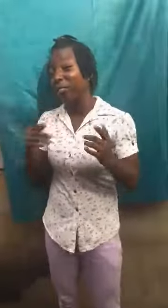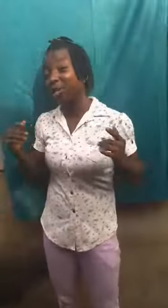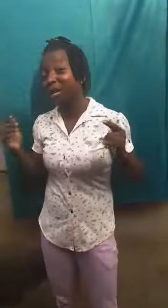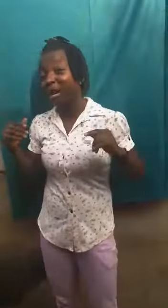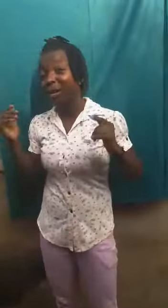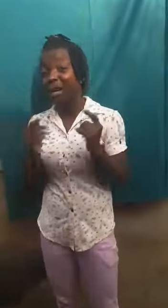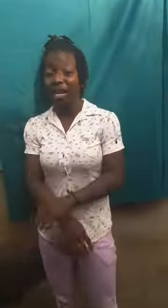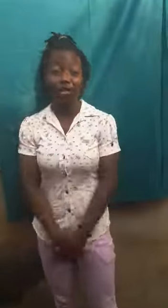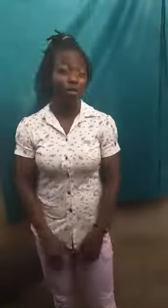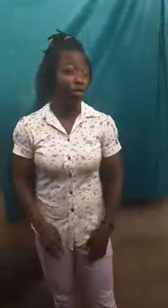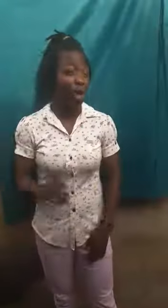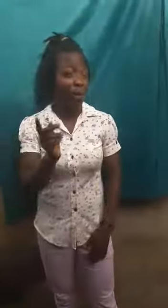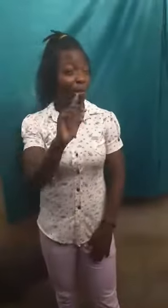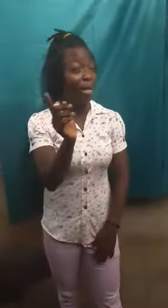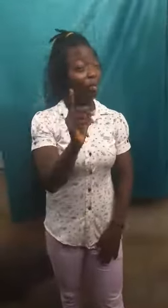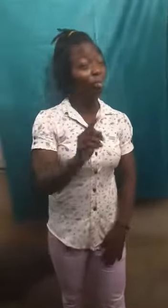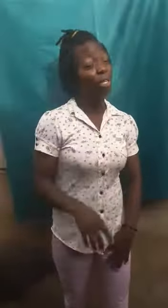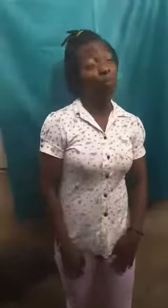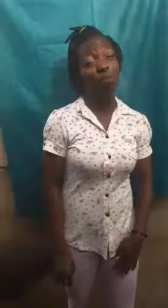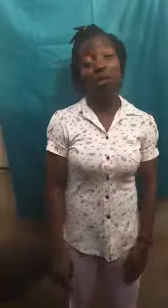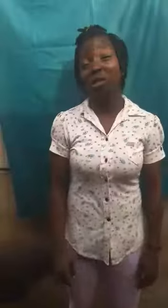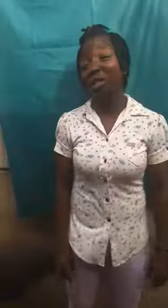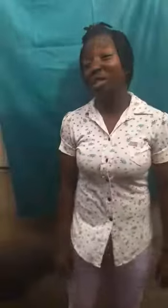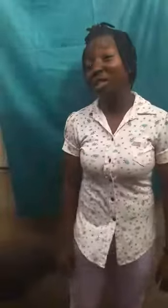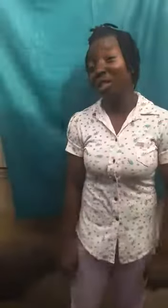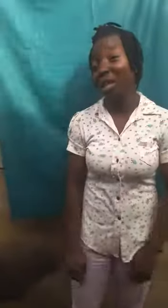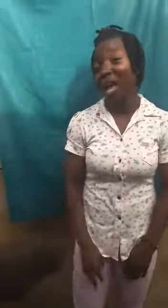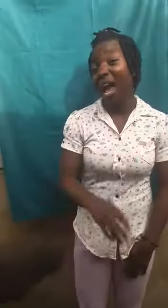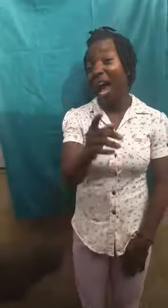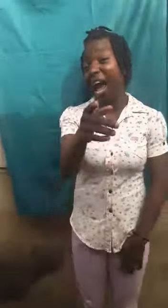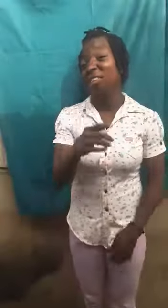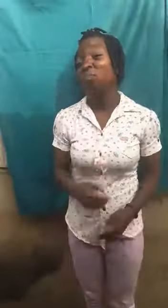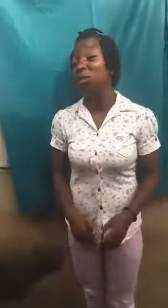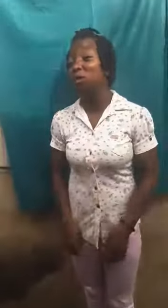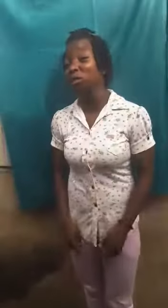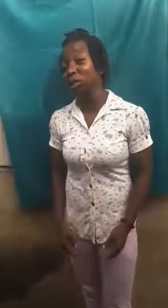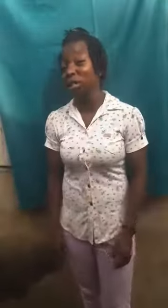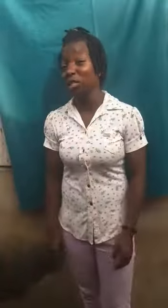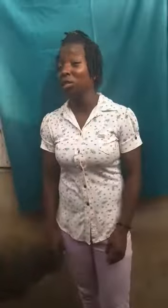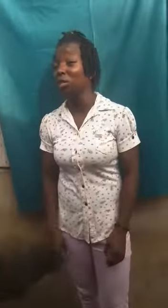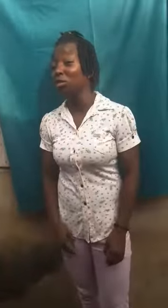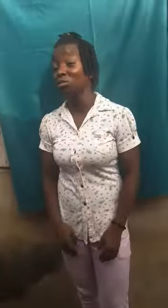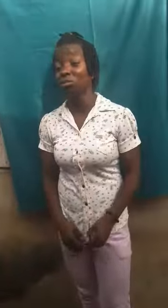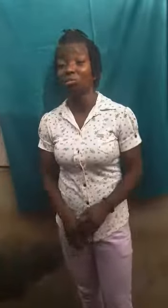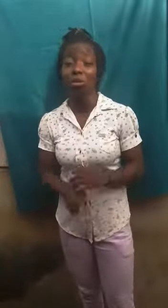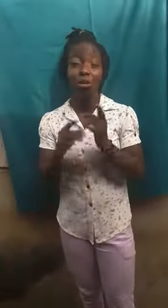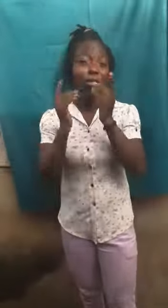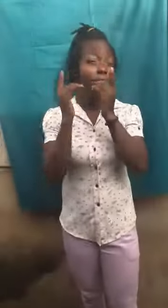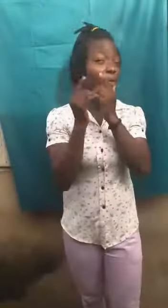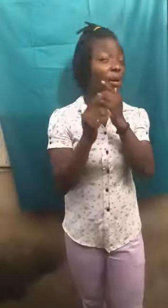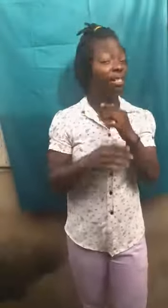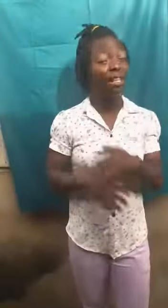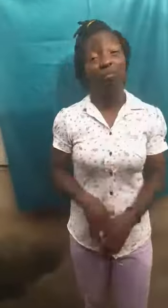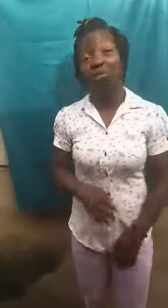get money, I realize so. But I know being broke great. And the pain make you get to your own too. Say bad times will